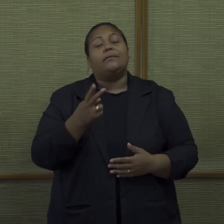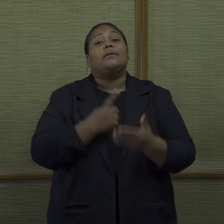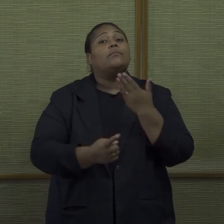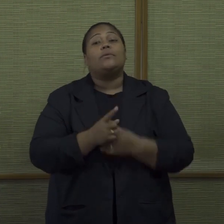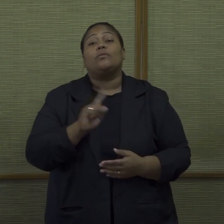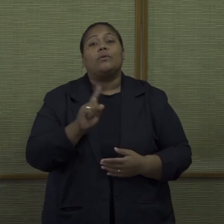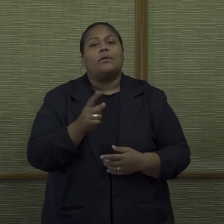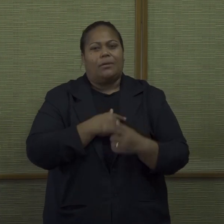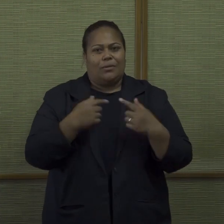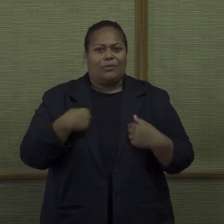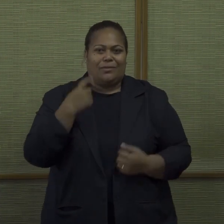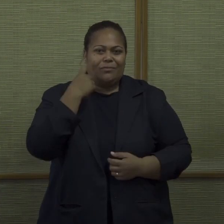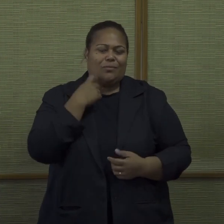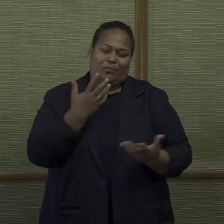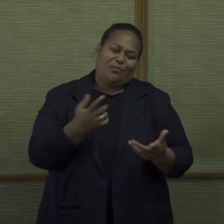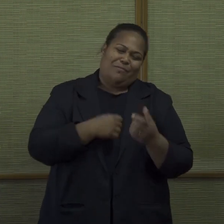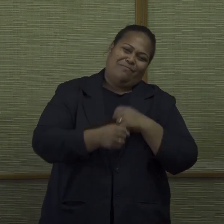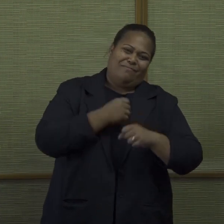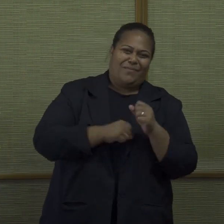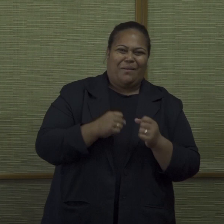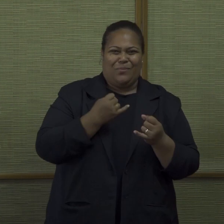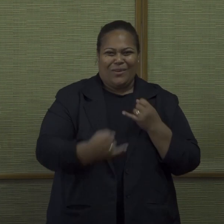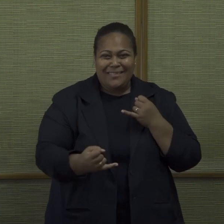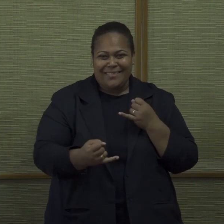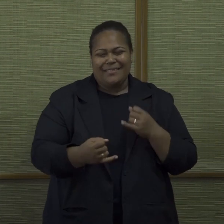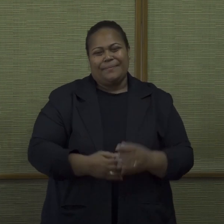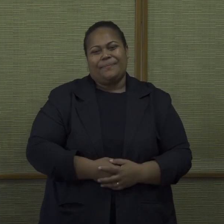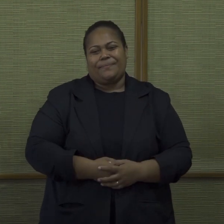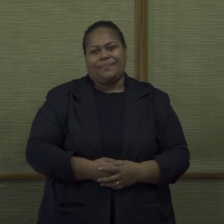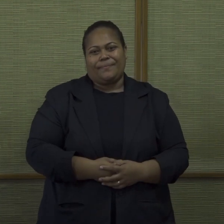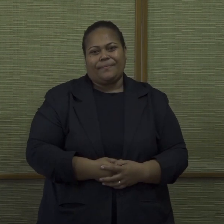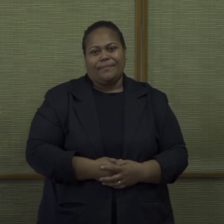us going in to try and rescue you, and we're trying to really help those that are in need at the moment.